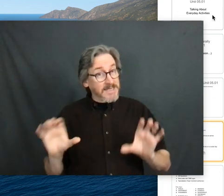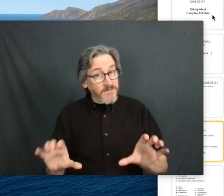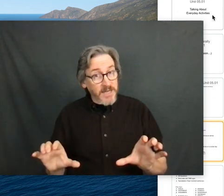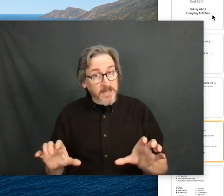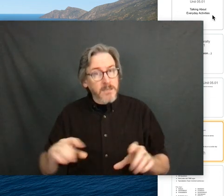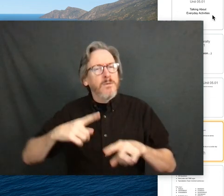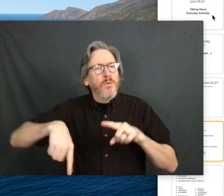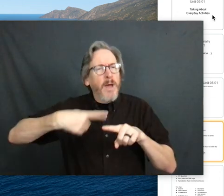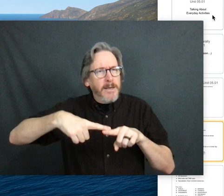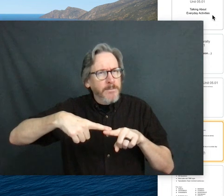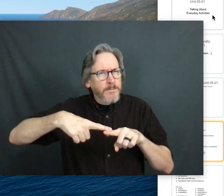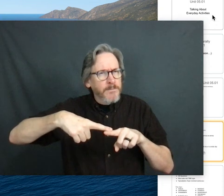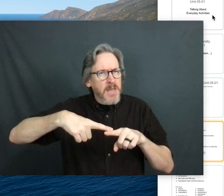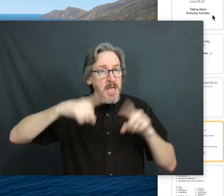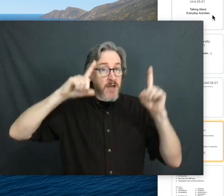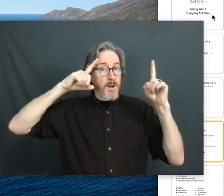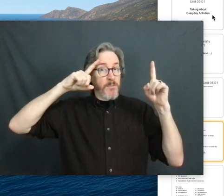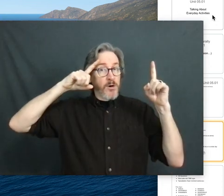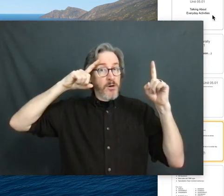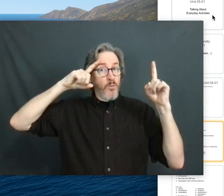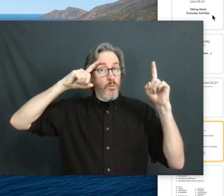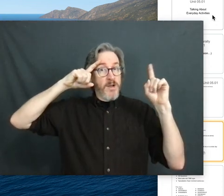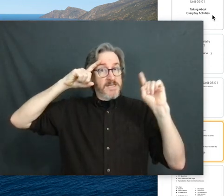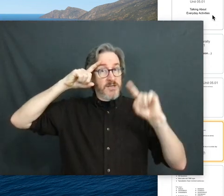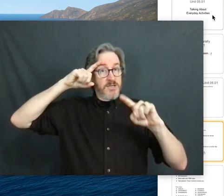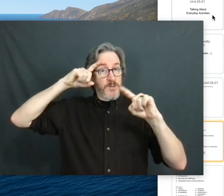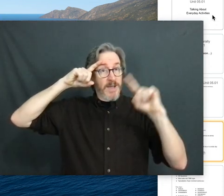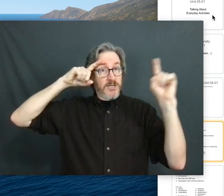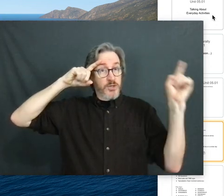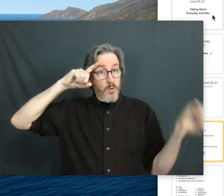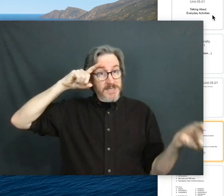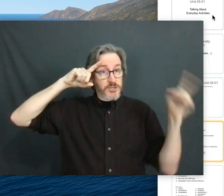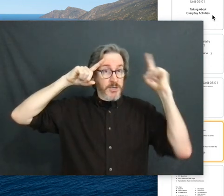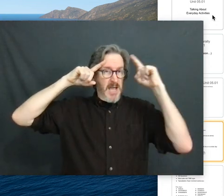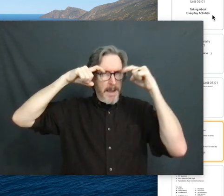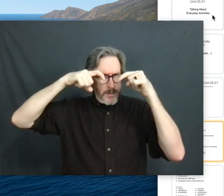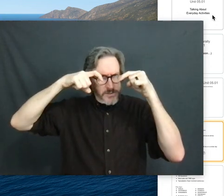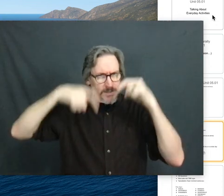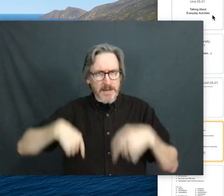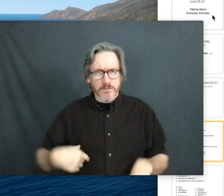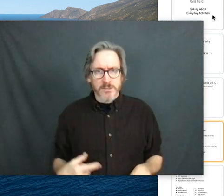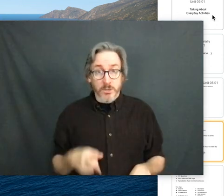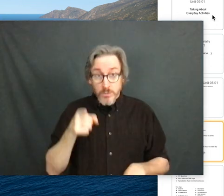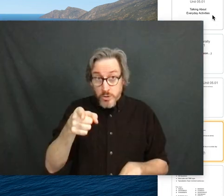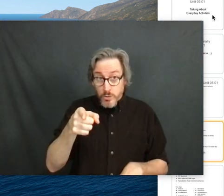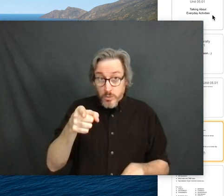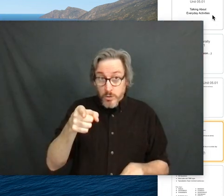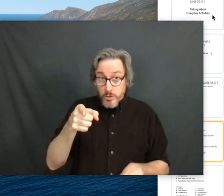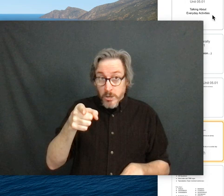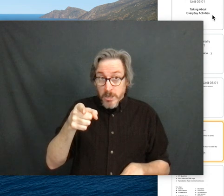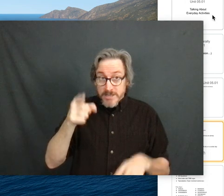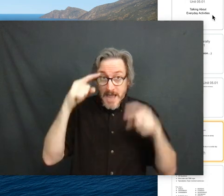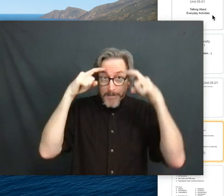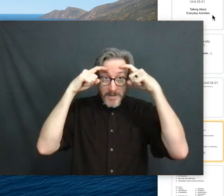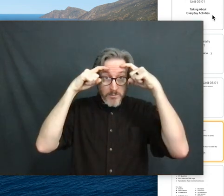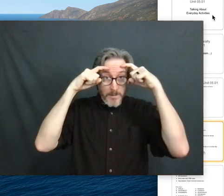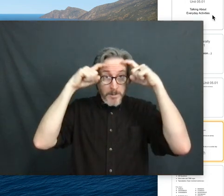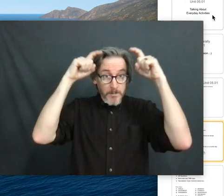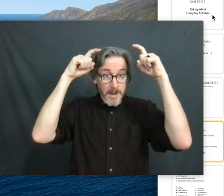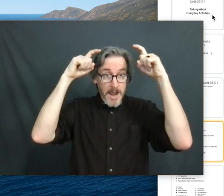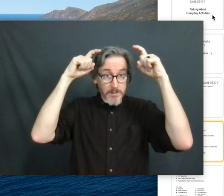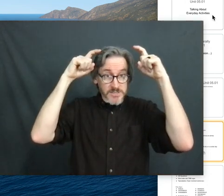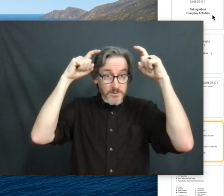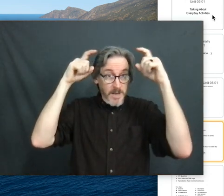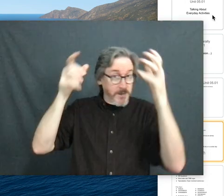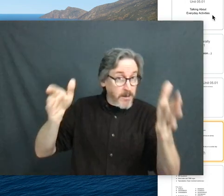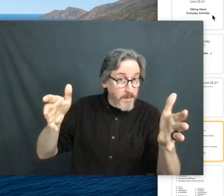You, activity, when. And remember, when it's a WH question, the eyebrows go down. So you, topic, remember,